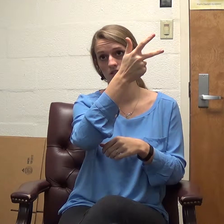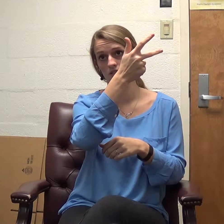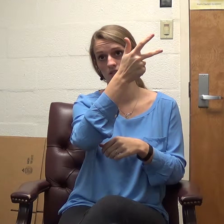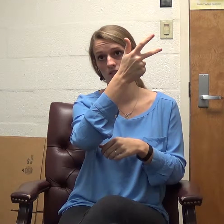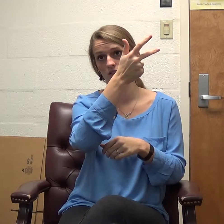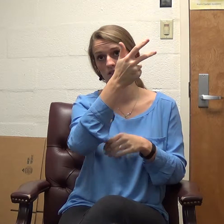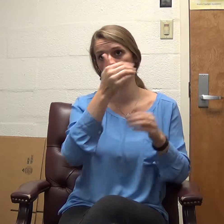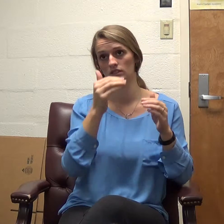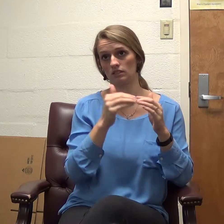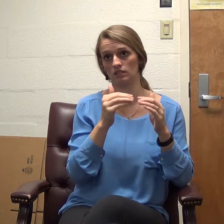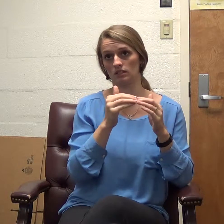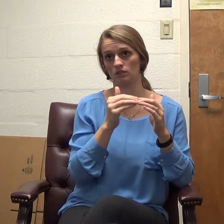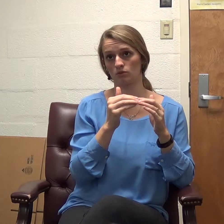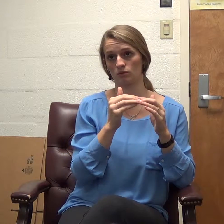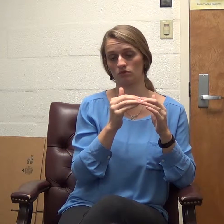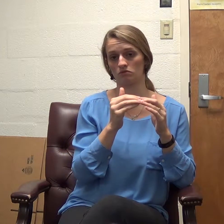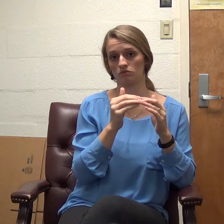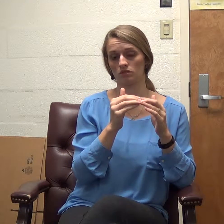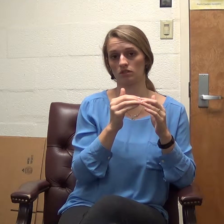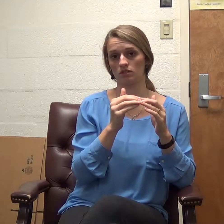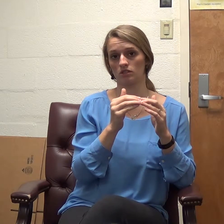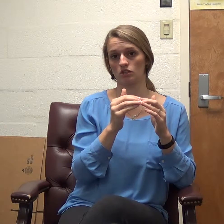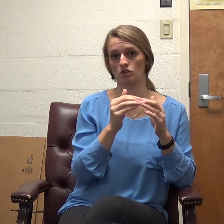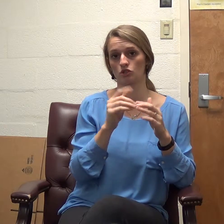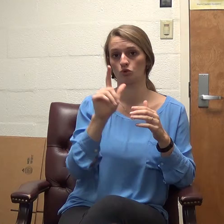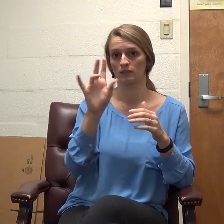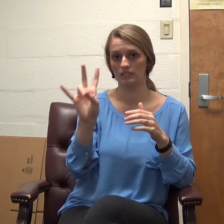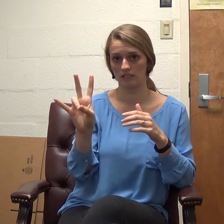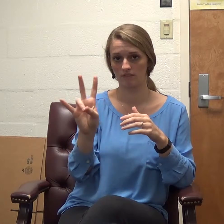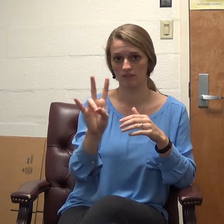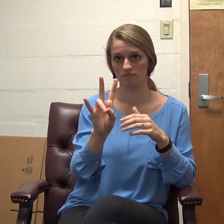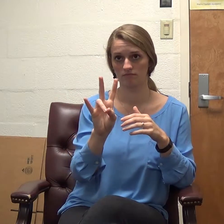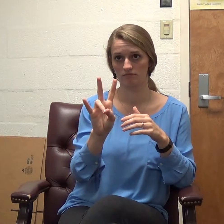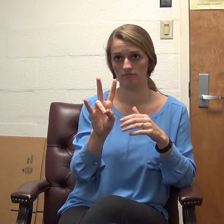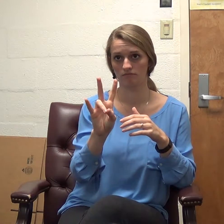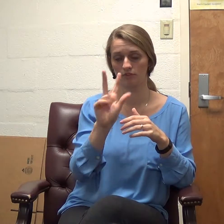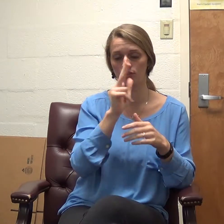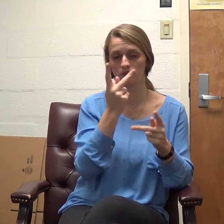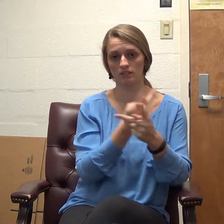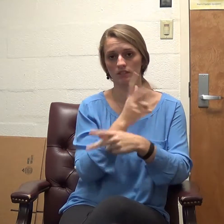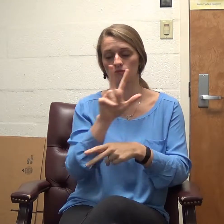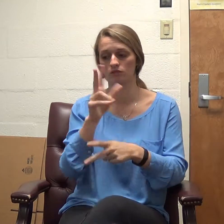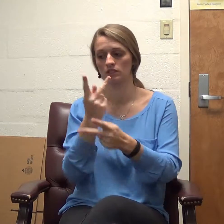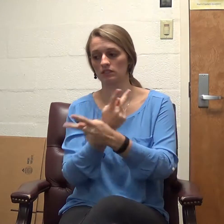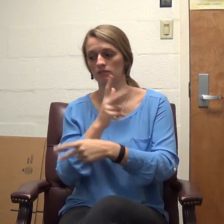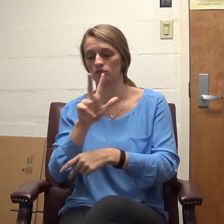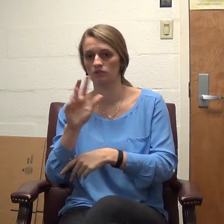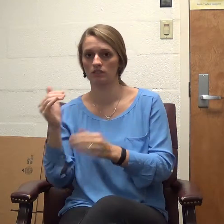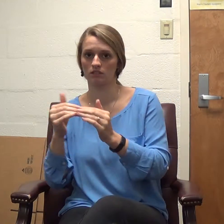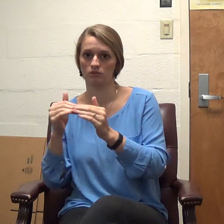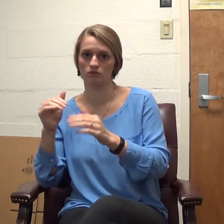is equal to 27. It's 3 times 3 times 3. 3 to the 2nd power is equal